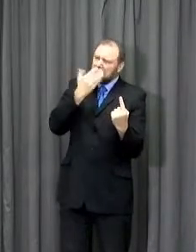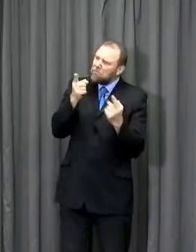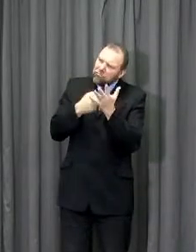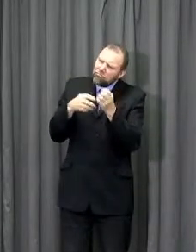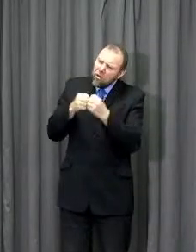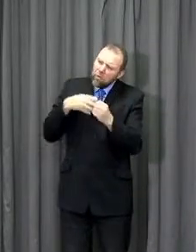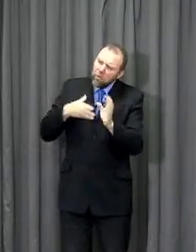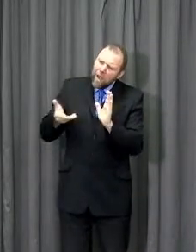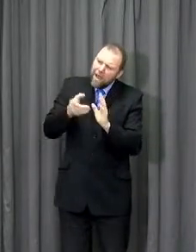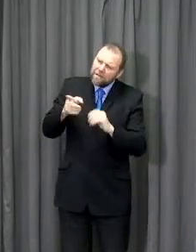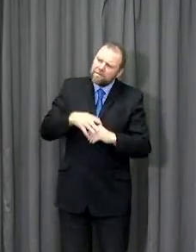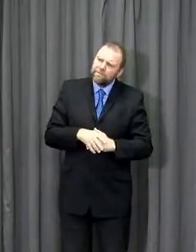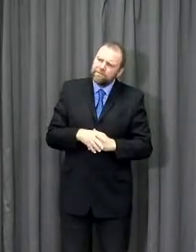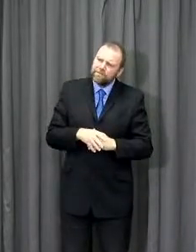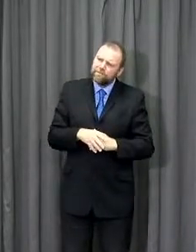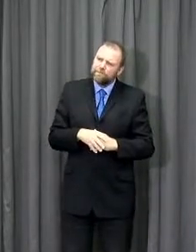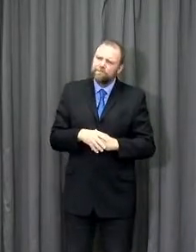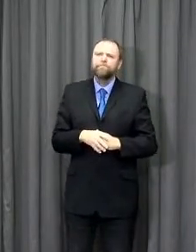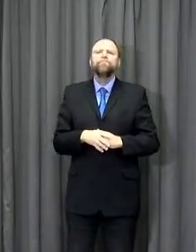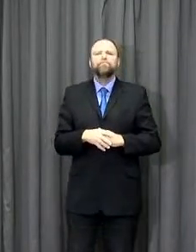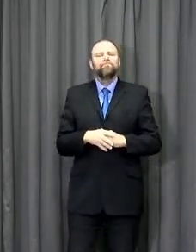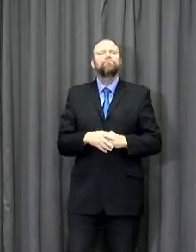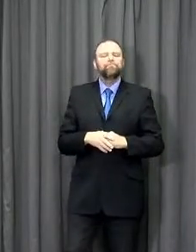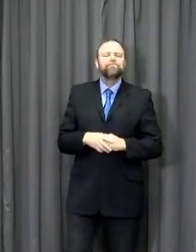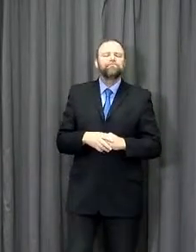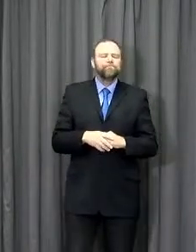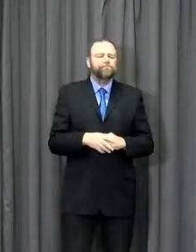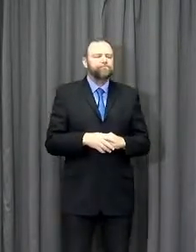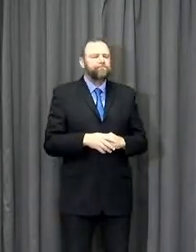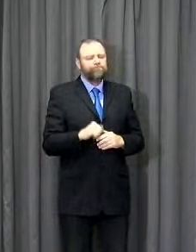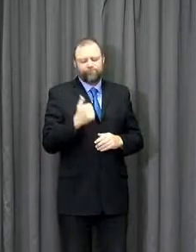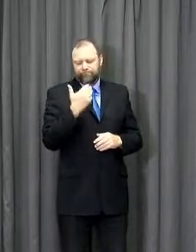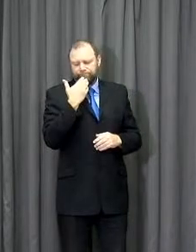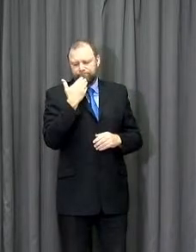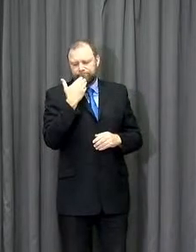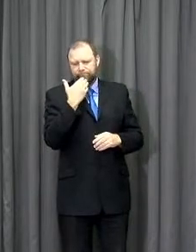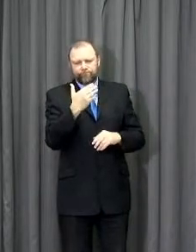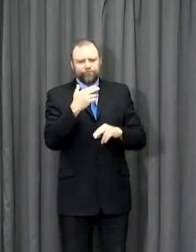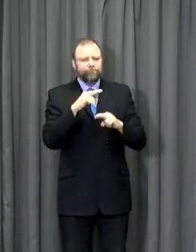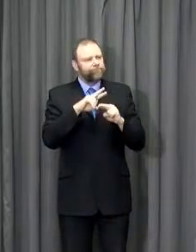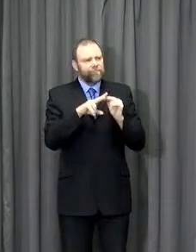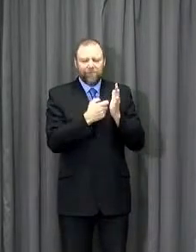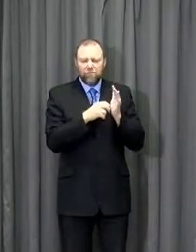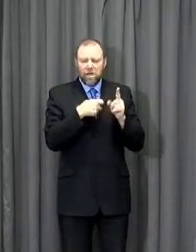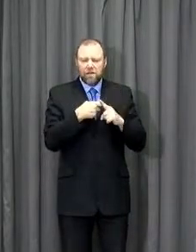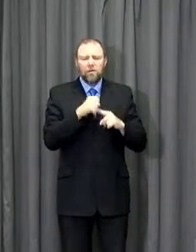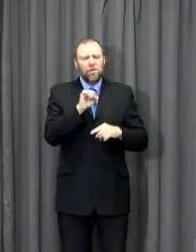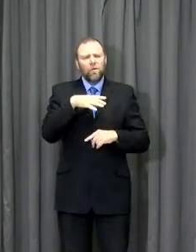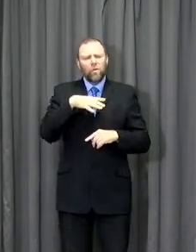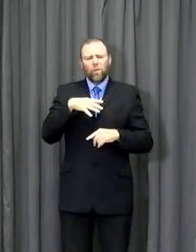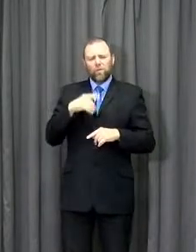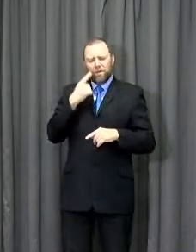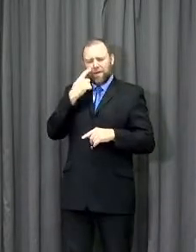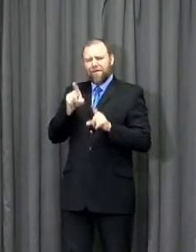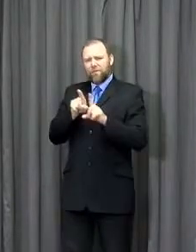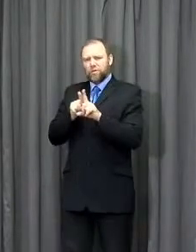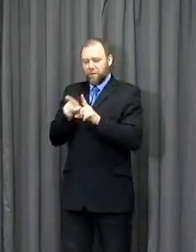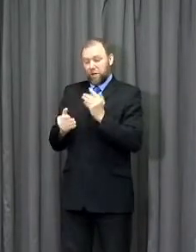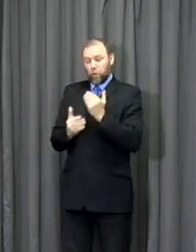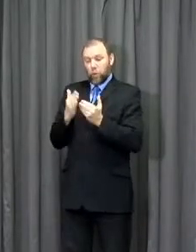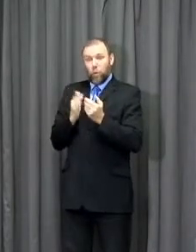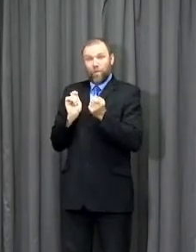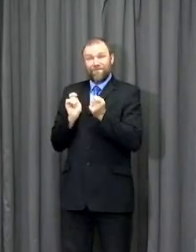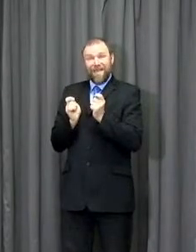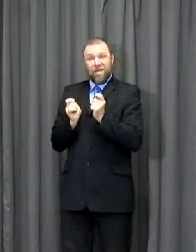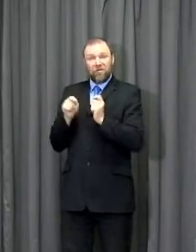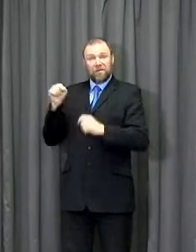anything to that. Yeah, thank you, Frank. We need to be very careful with the new variant and monitor its progress. It looks